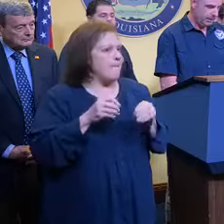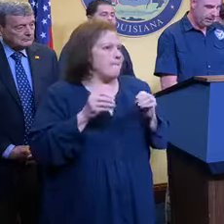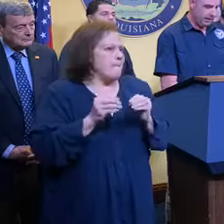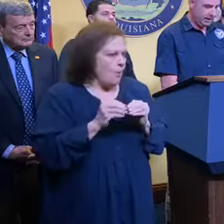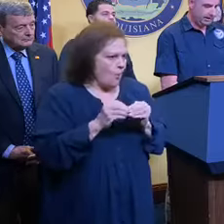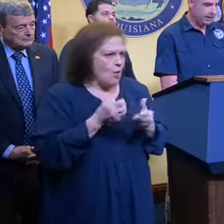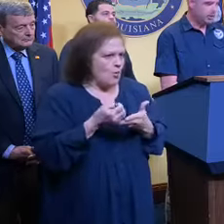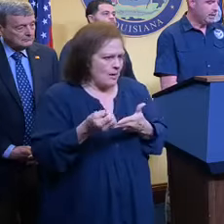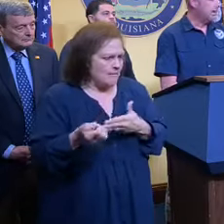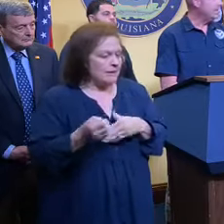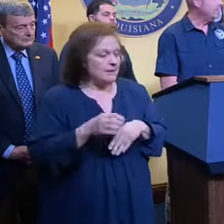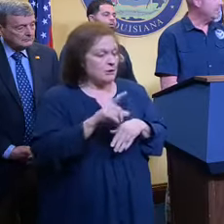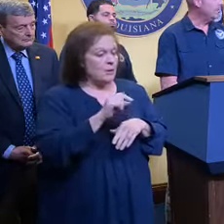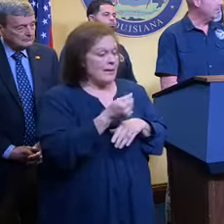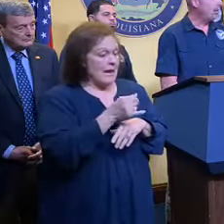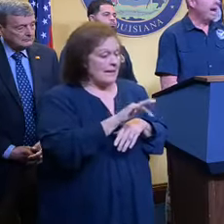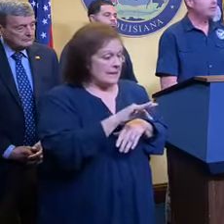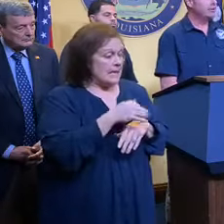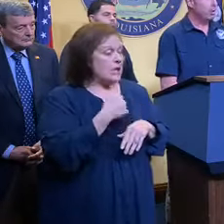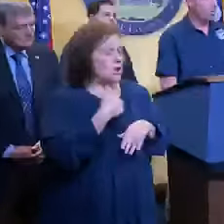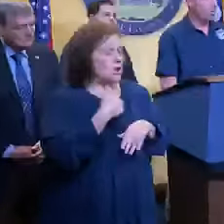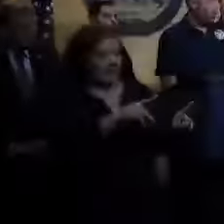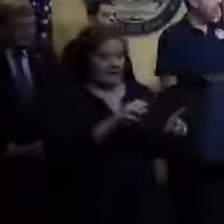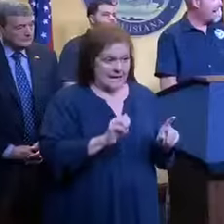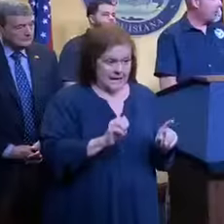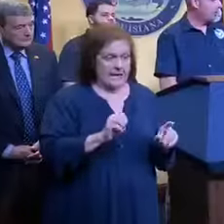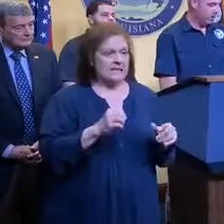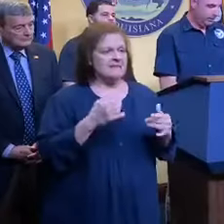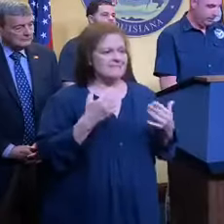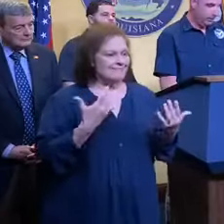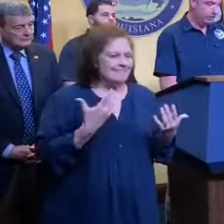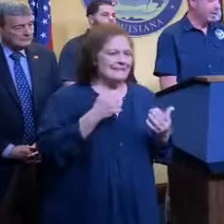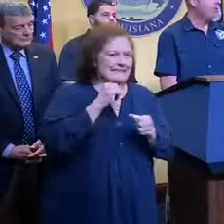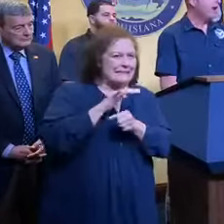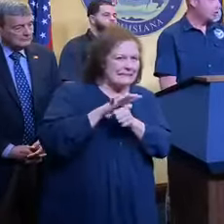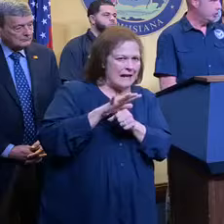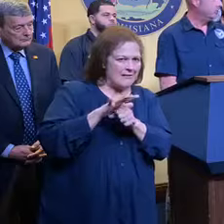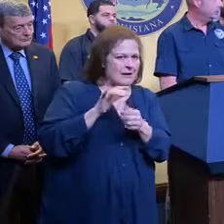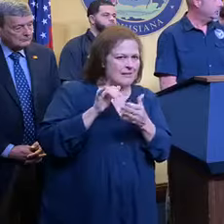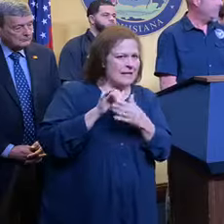future. In late 2019, we proactively, it's on back order, which is an